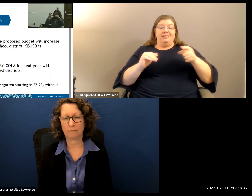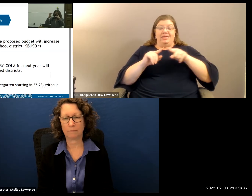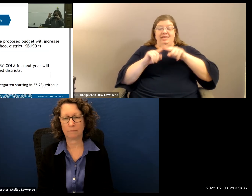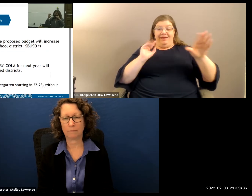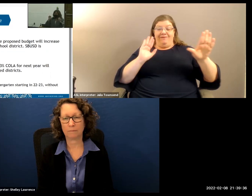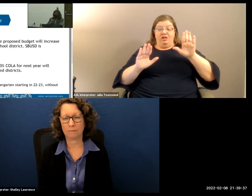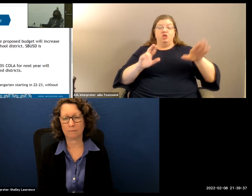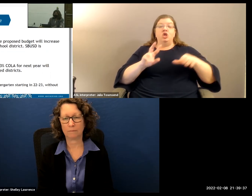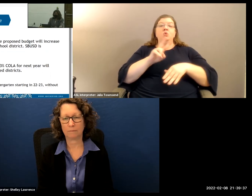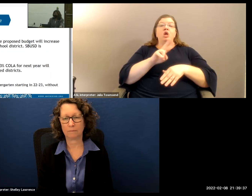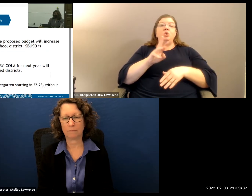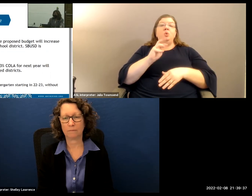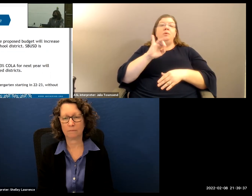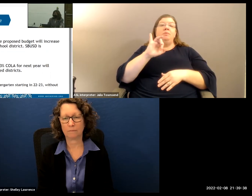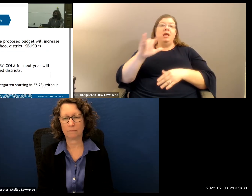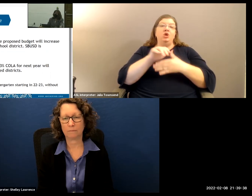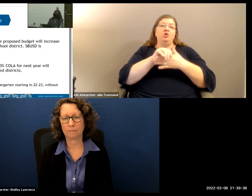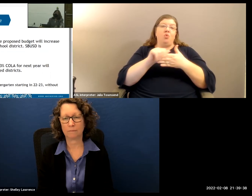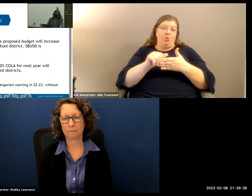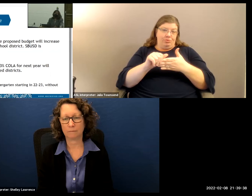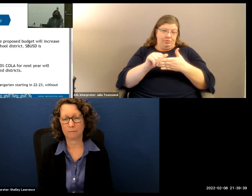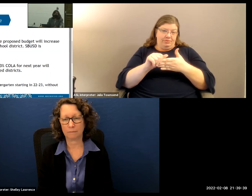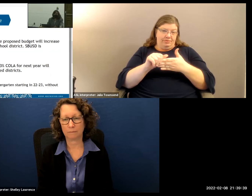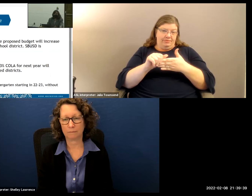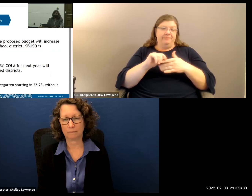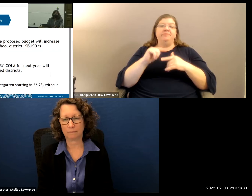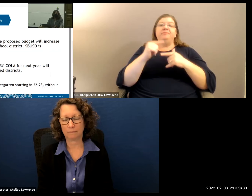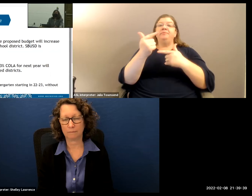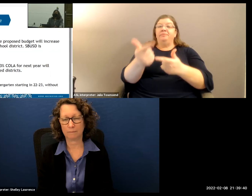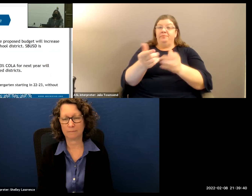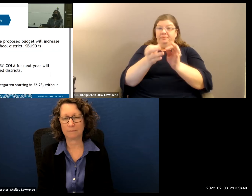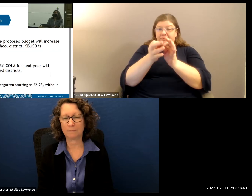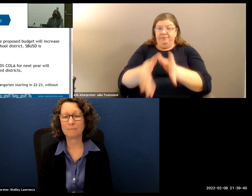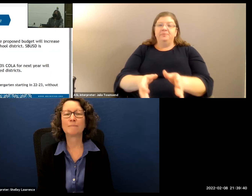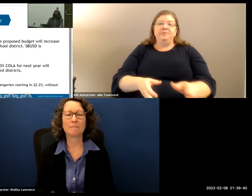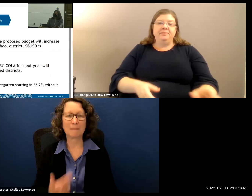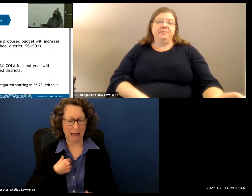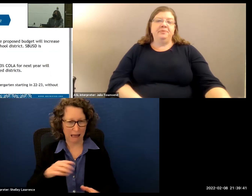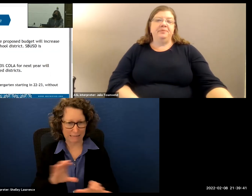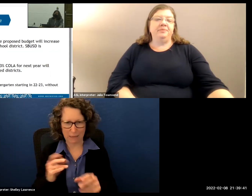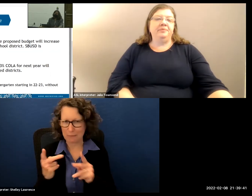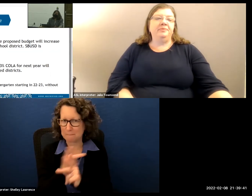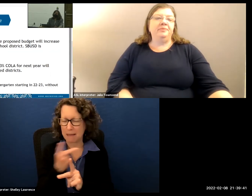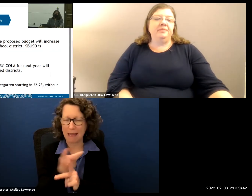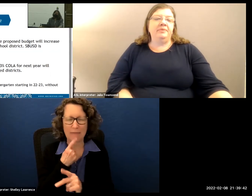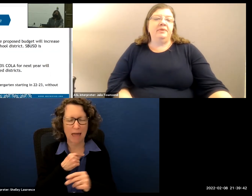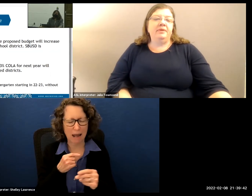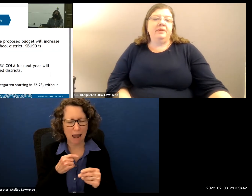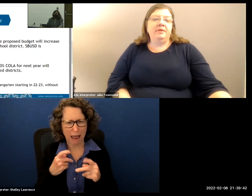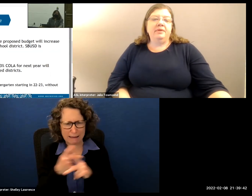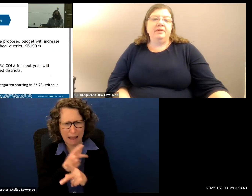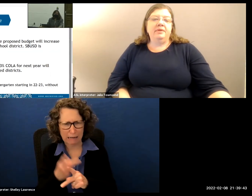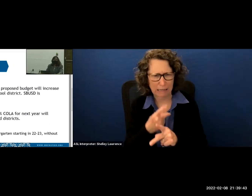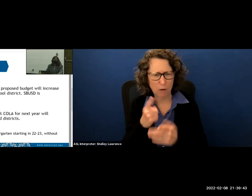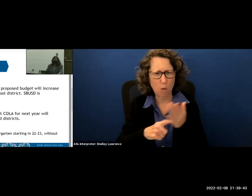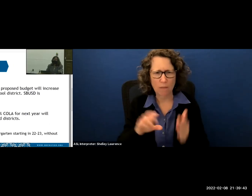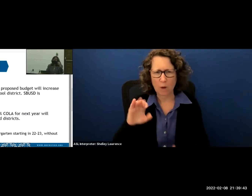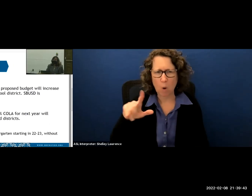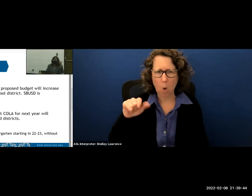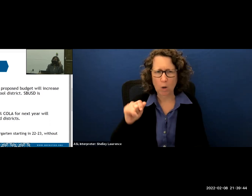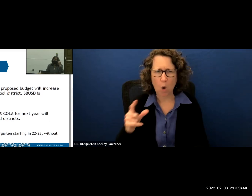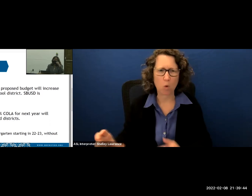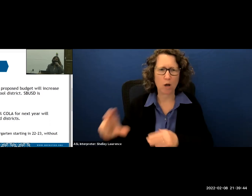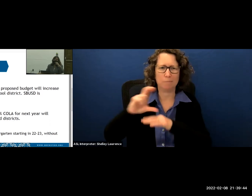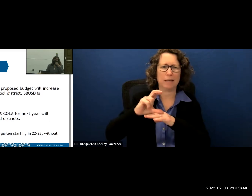is $22 million. I did the math and I calculated what the 5.33% COLA increase would be